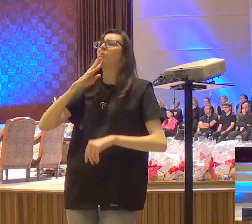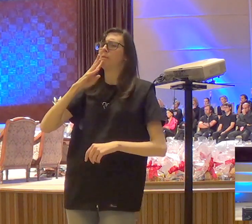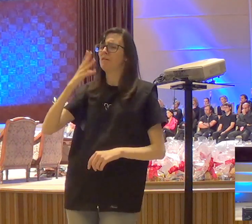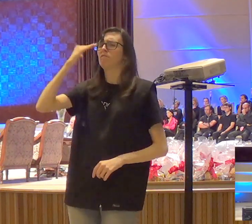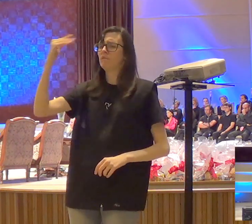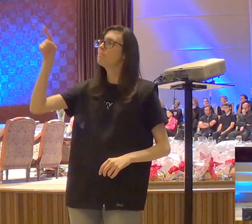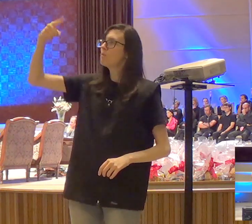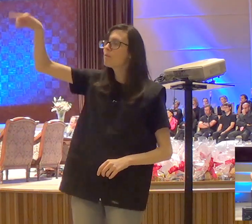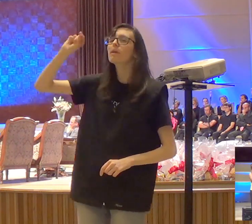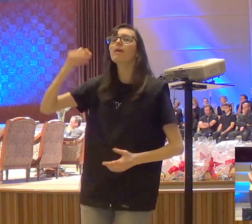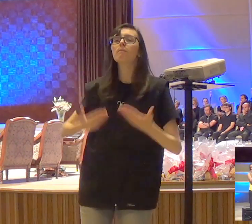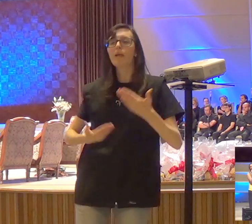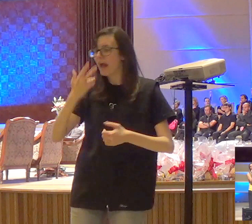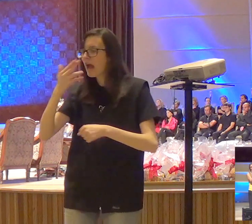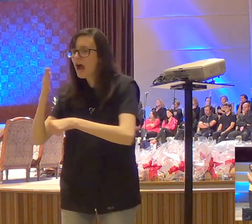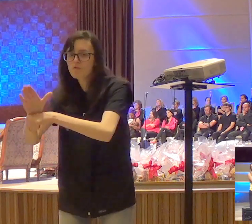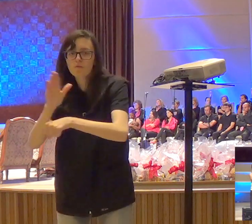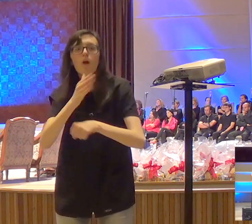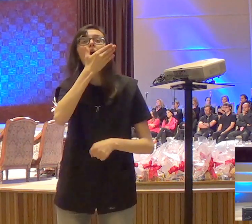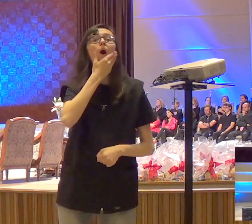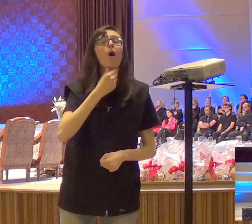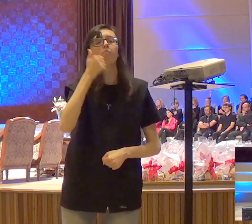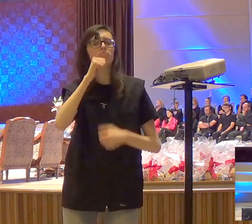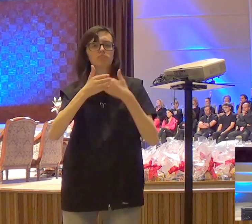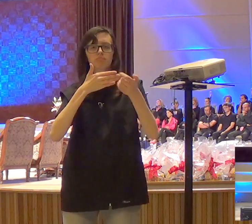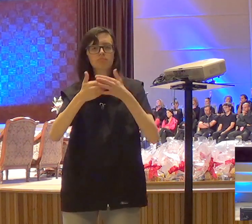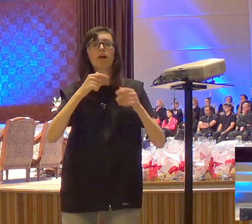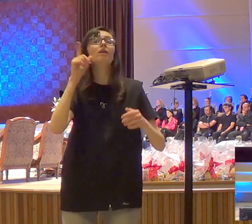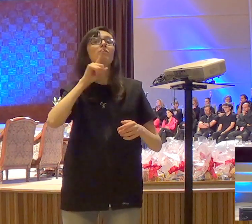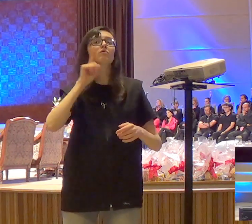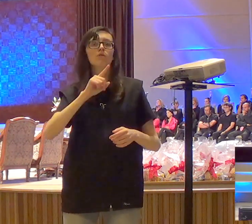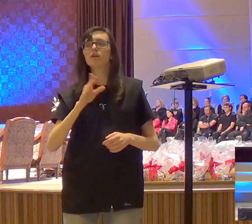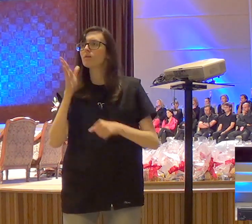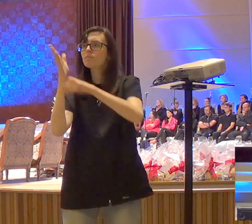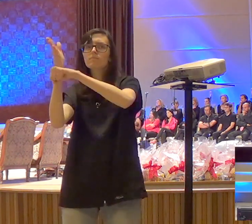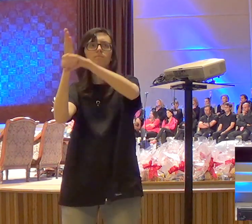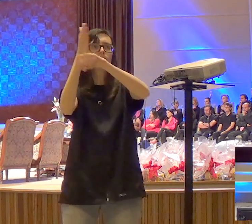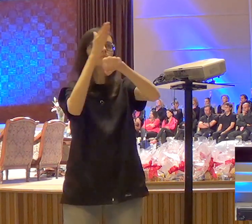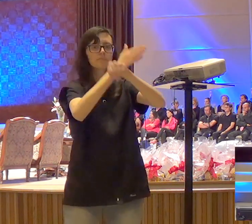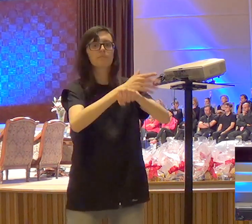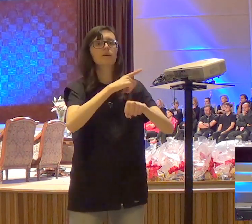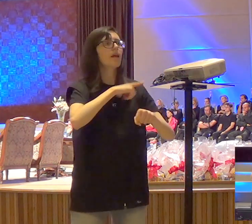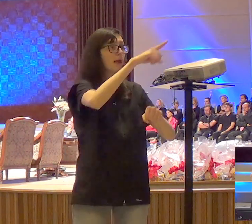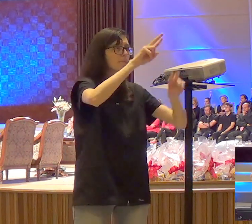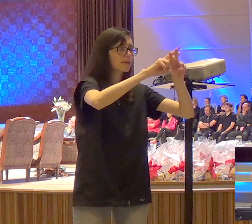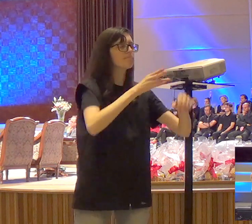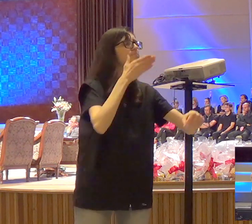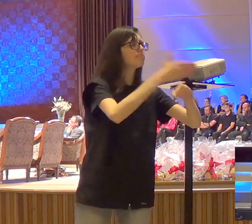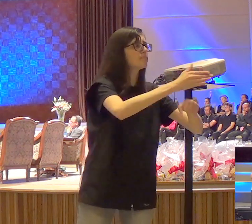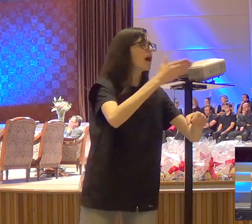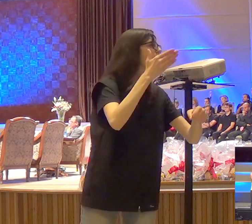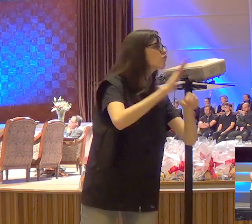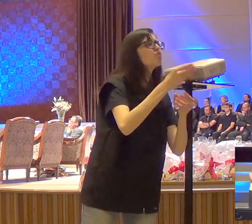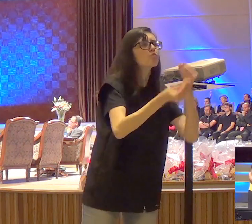America. E eles servem homens e mulheres dentro das prisões por todos os Estados Unidos. And my organization is called Defy Ventures. E